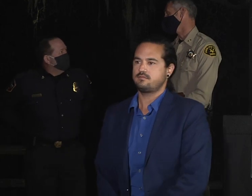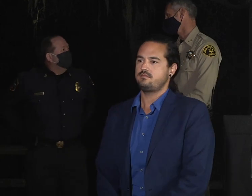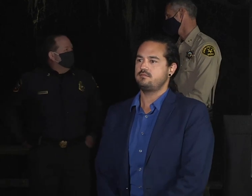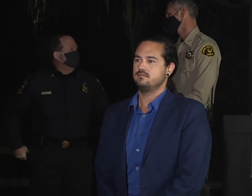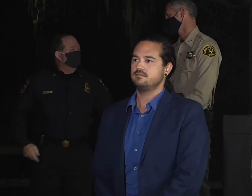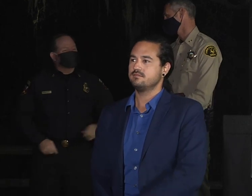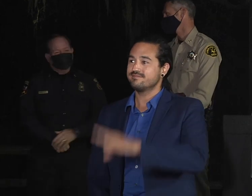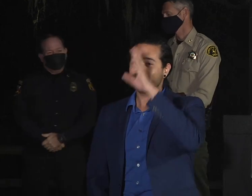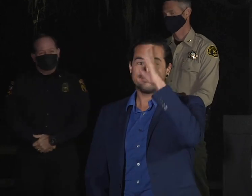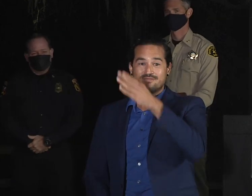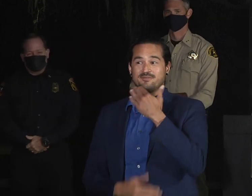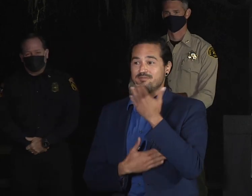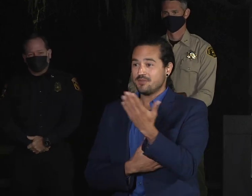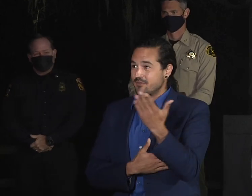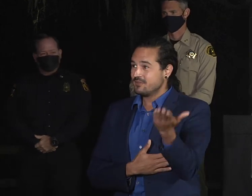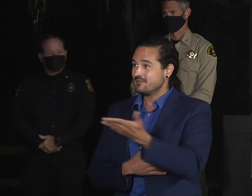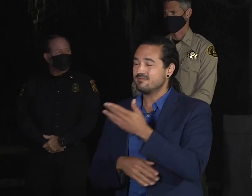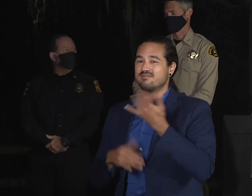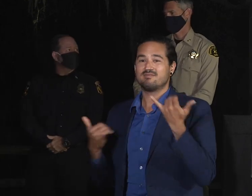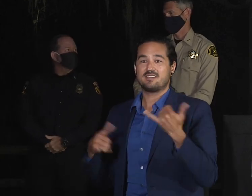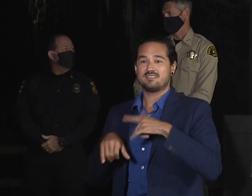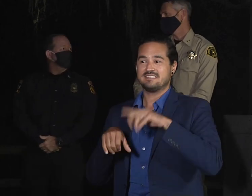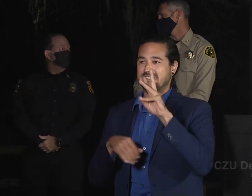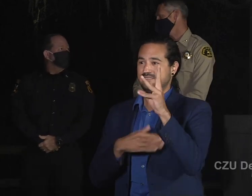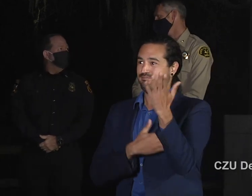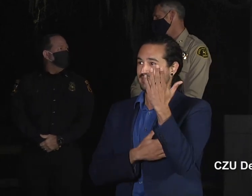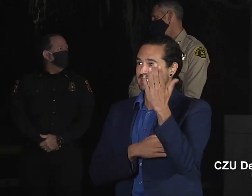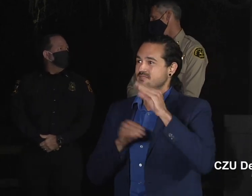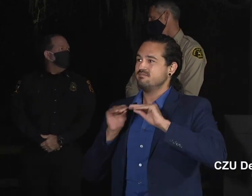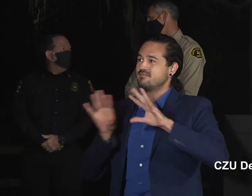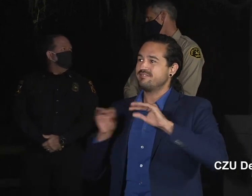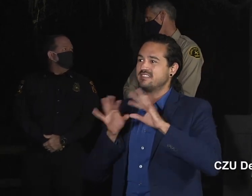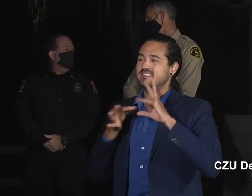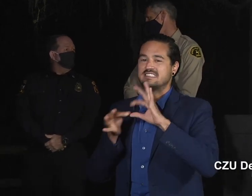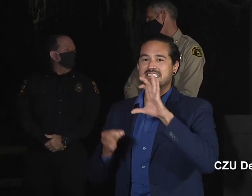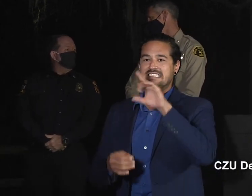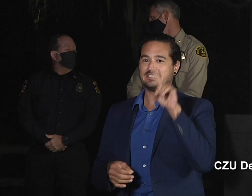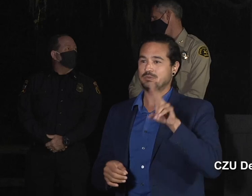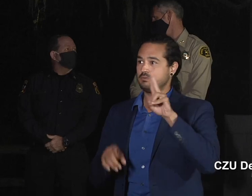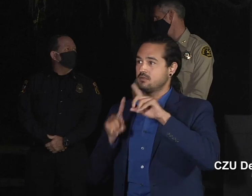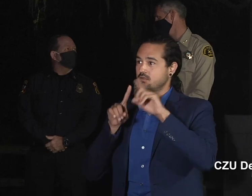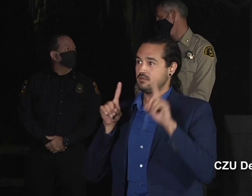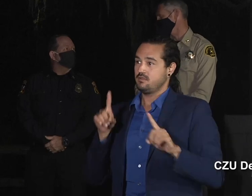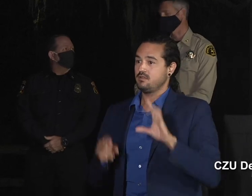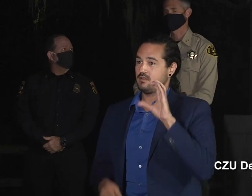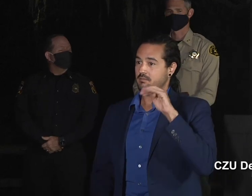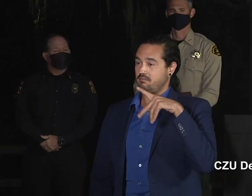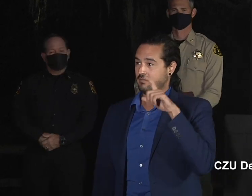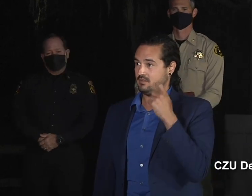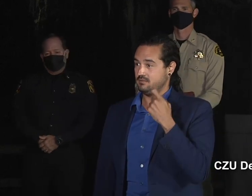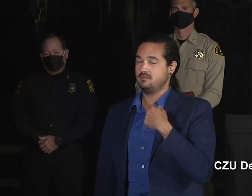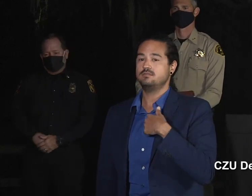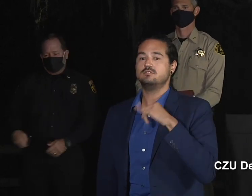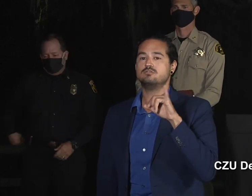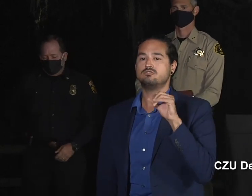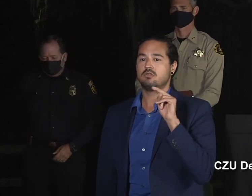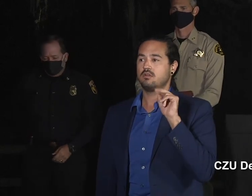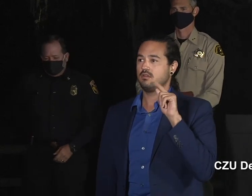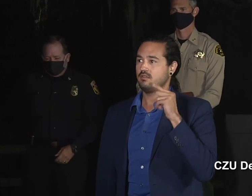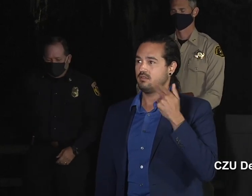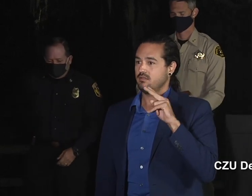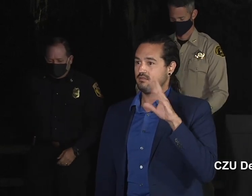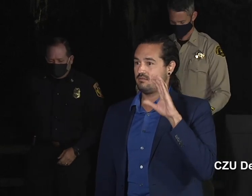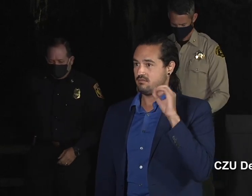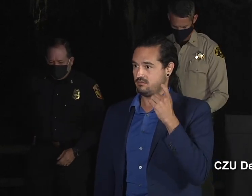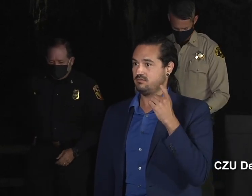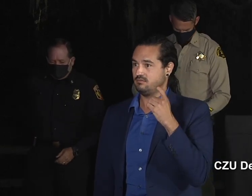Good morning. Welcome to the 6 a.m. press conference here on the CZU Lightning Complex. My name is Jonathan Cox, Deputy Chief with Cal Fire San Mateo Santa Cruz unit and